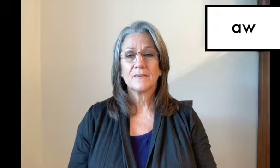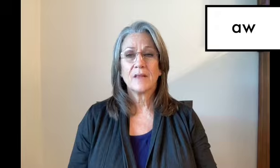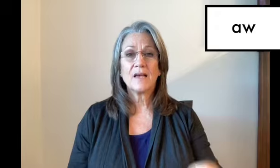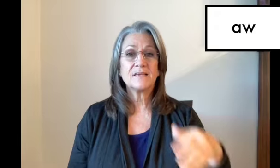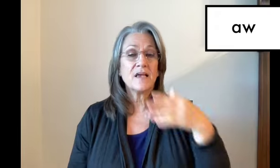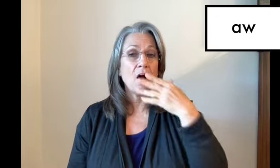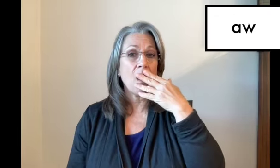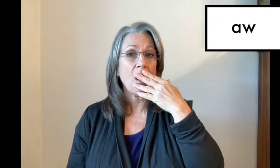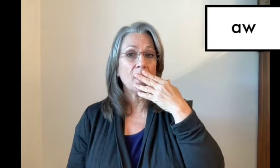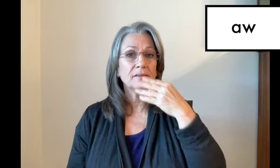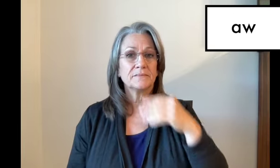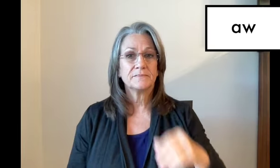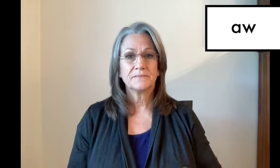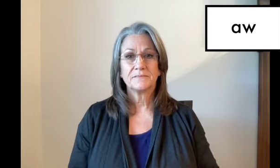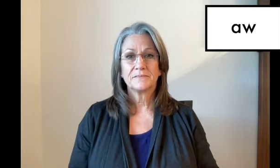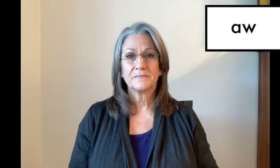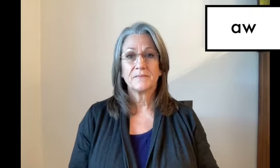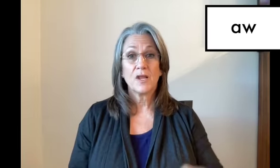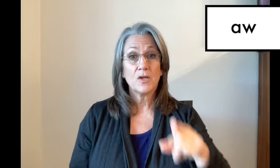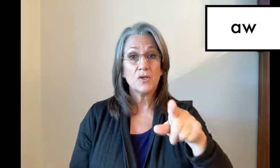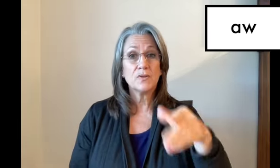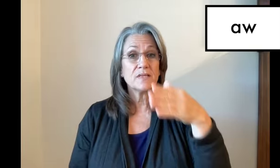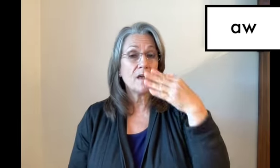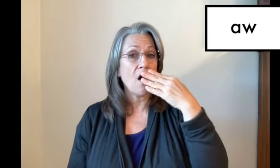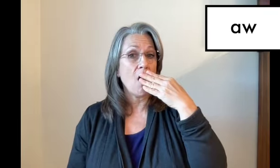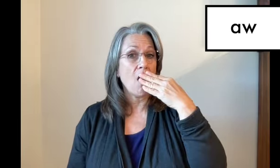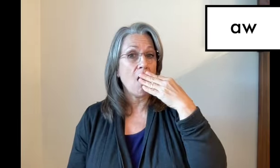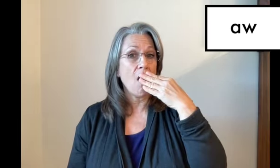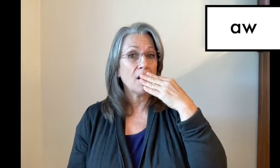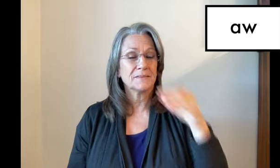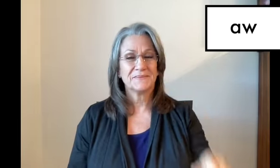I say ah. You say ah.